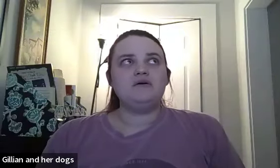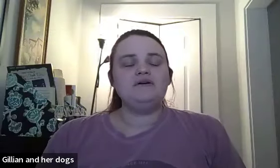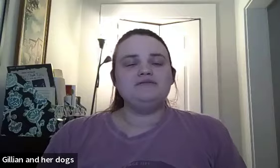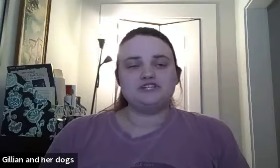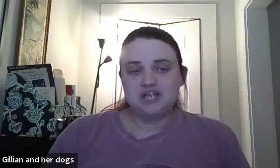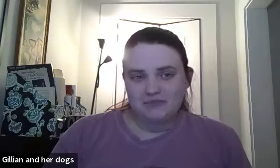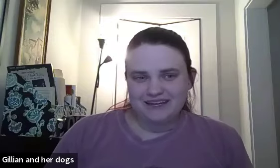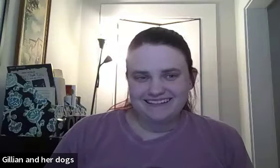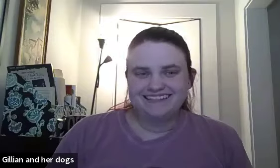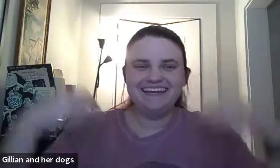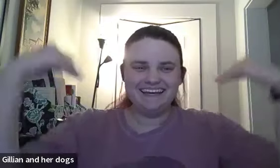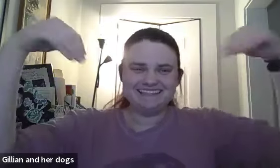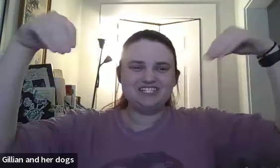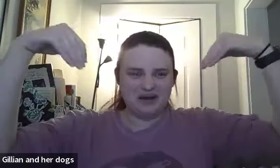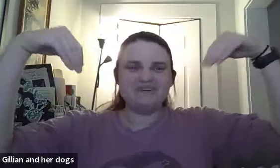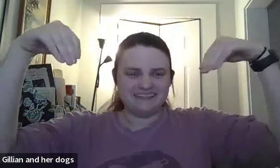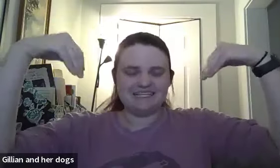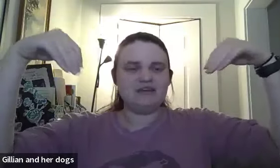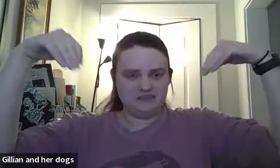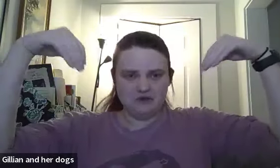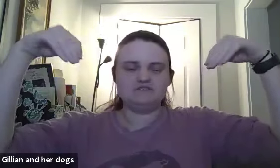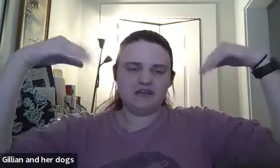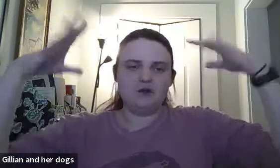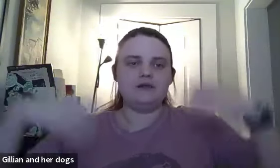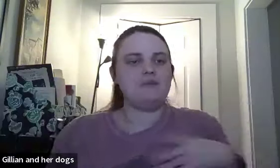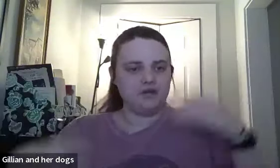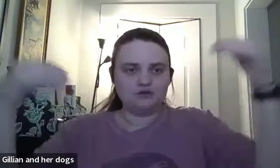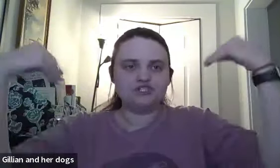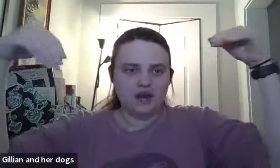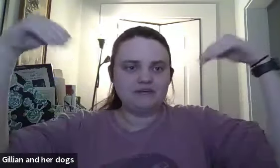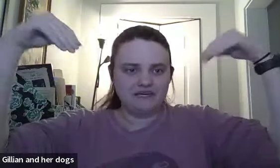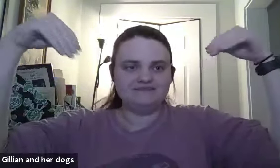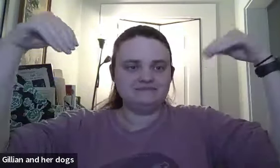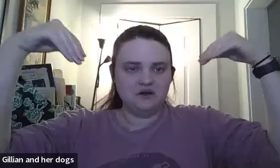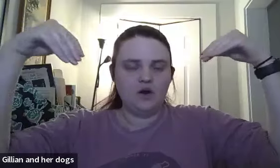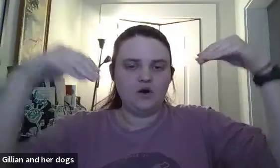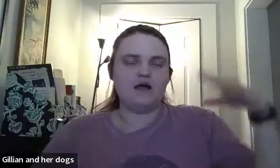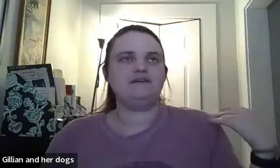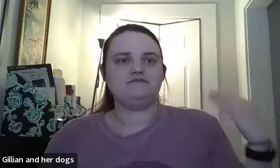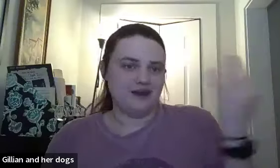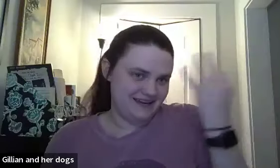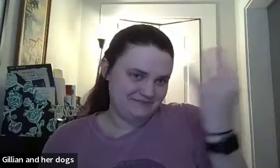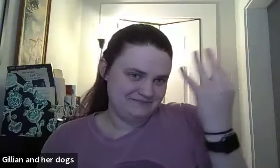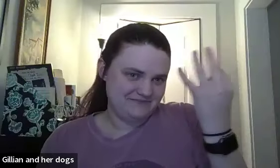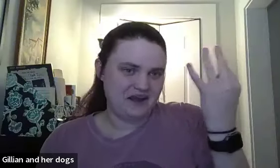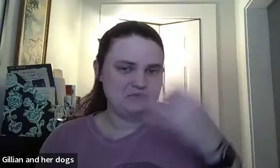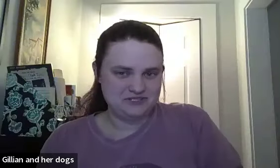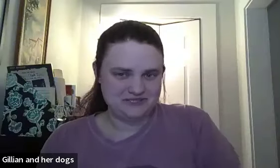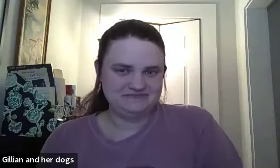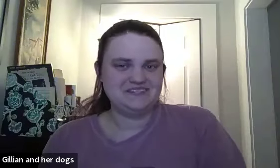So for shopping, it's shopping. It's like making the motion of like, oh yeah, I'm gonna go shopping on Friday. That kind of motion.